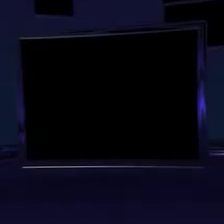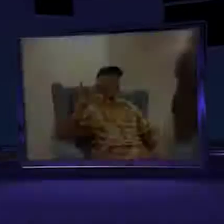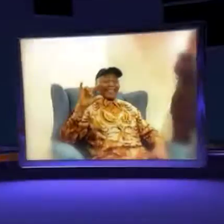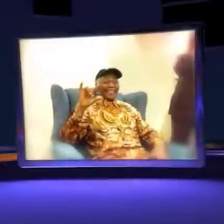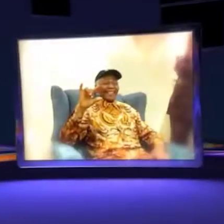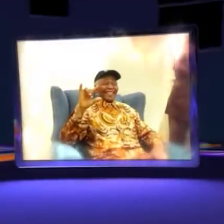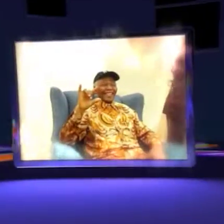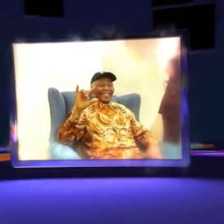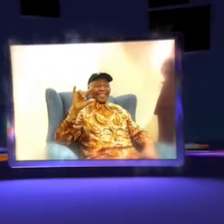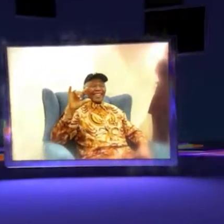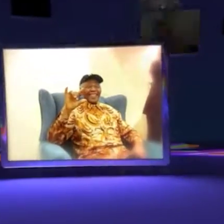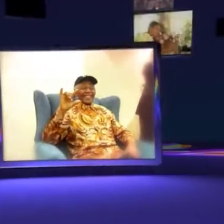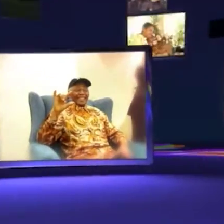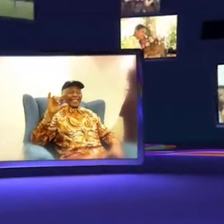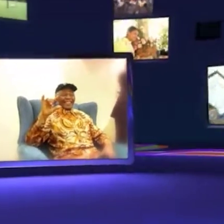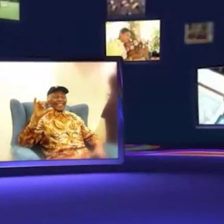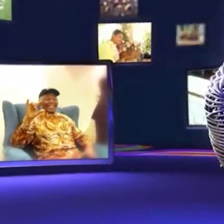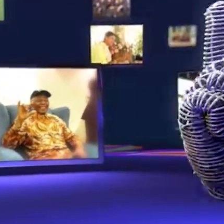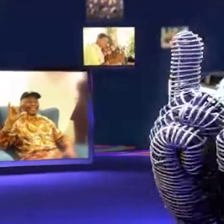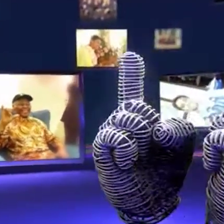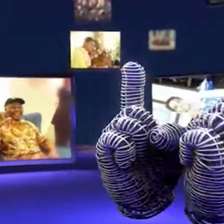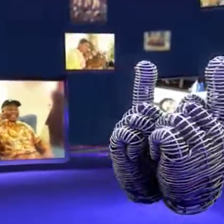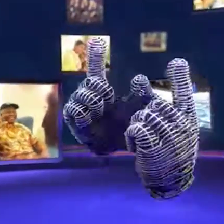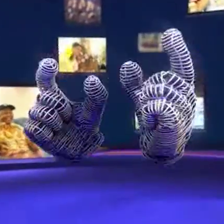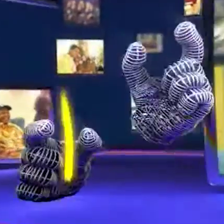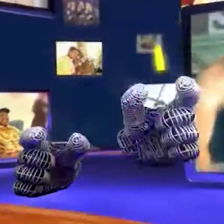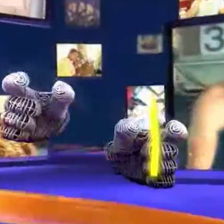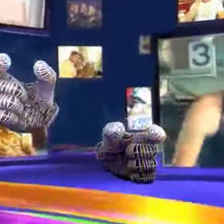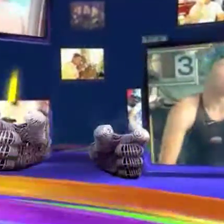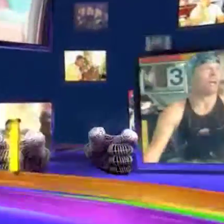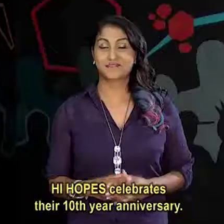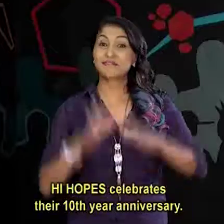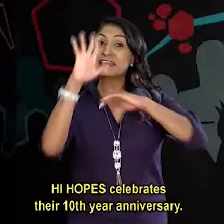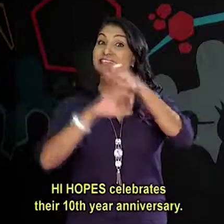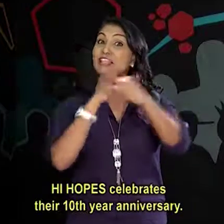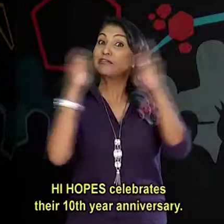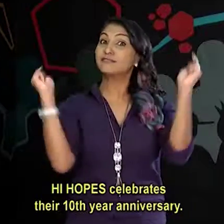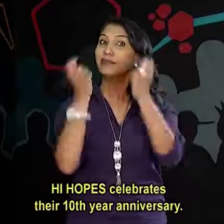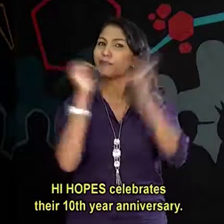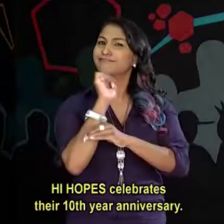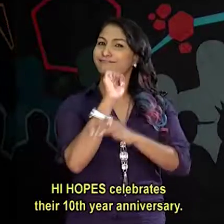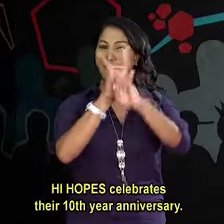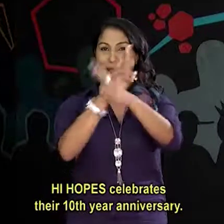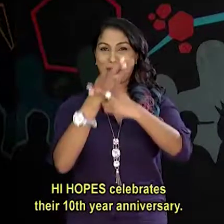Praise people. Meeting people. High Hope celebrates their 10th year anniversary.